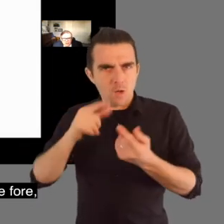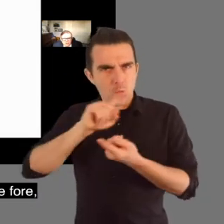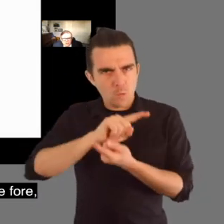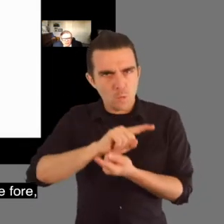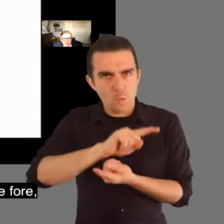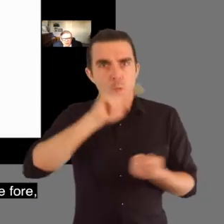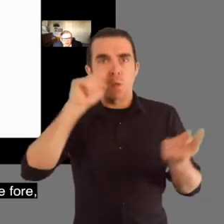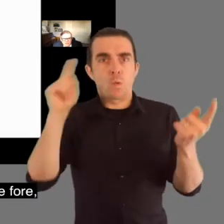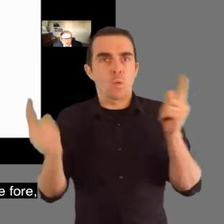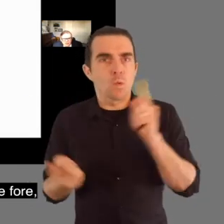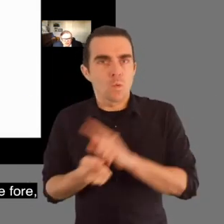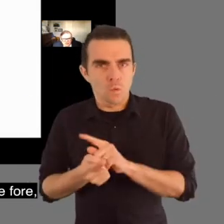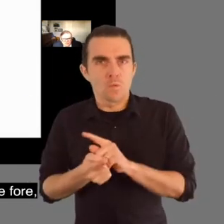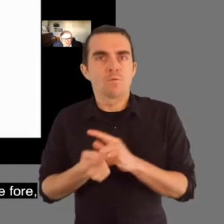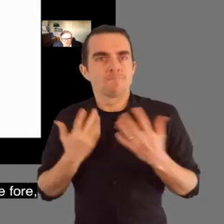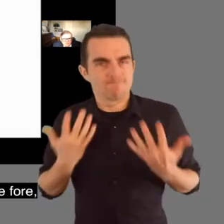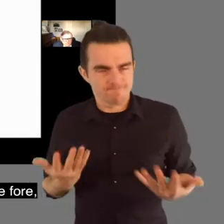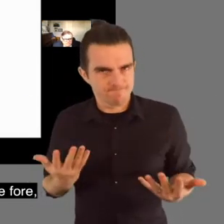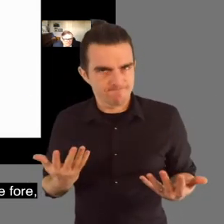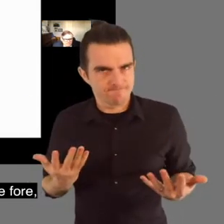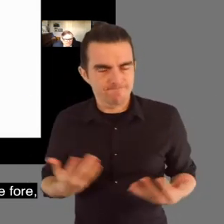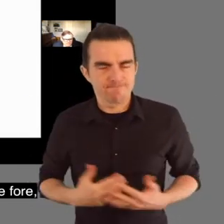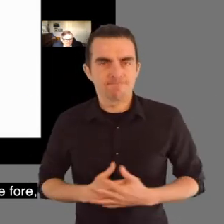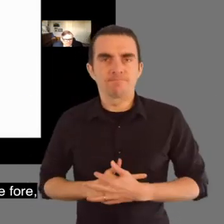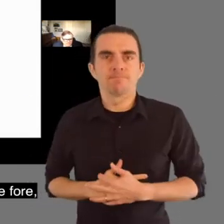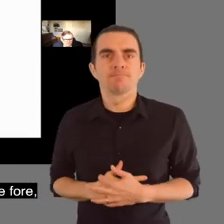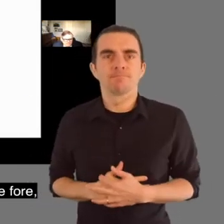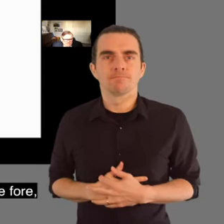the fore. And here we go.